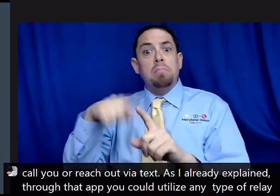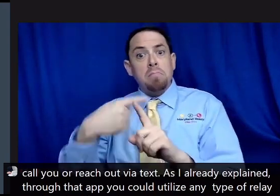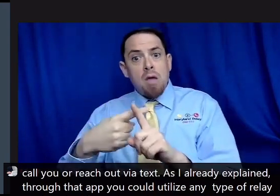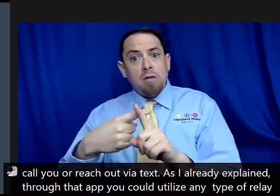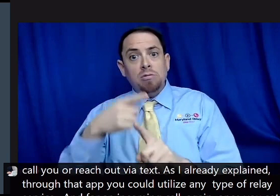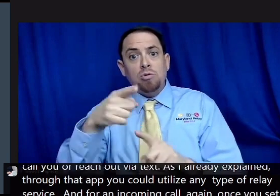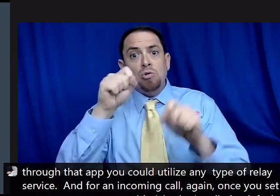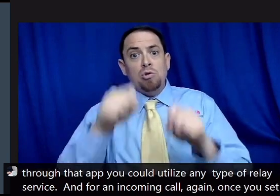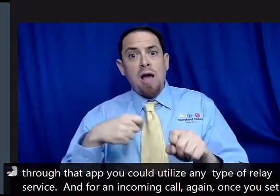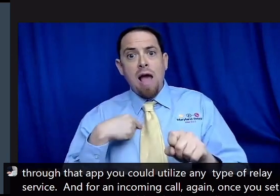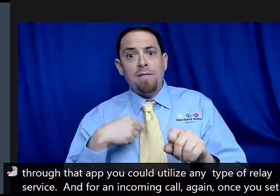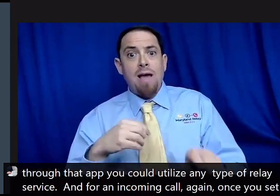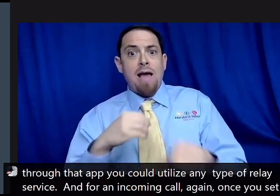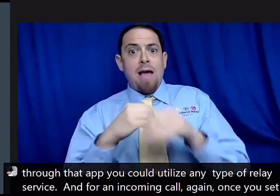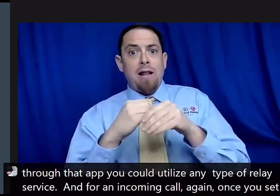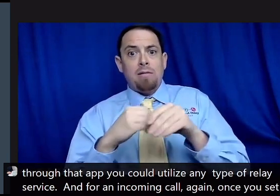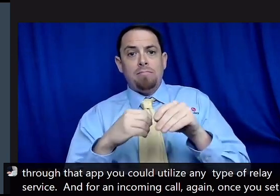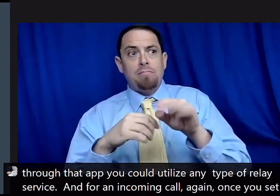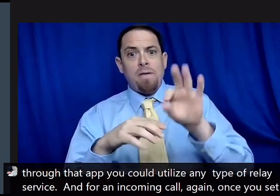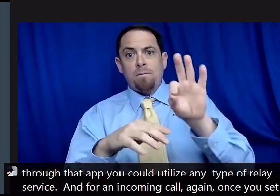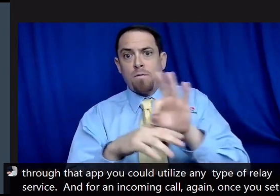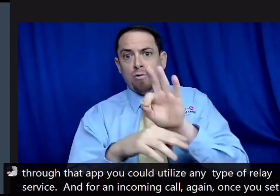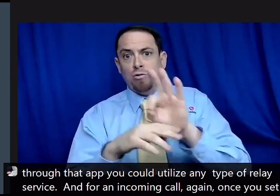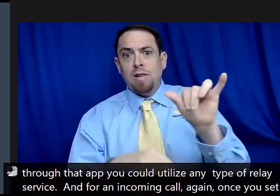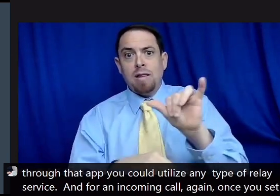as part of your account setup.